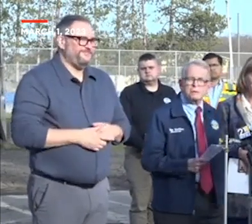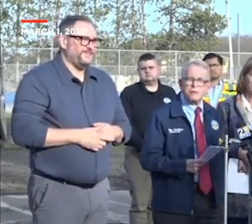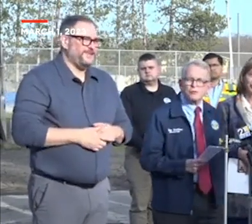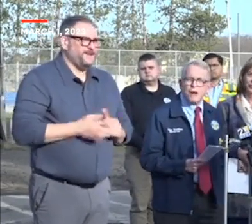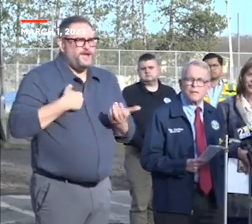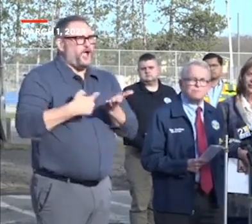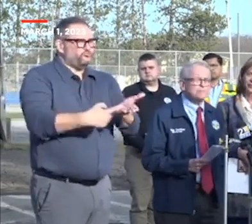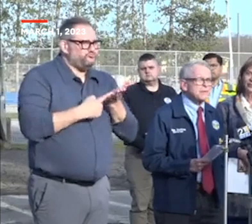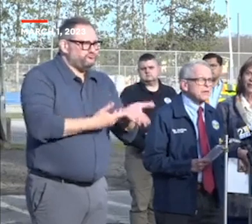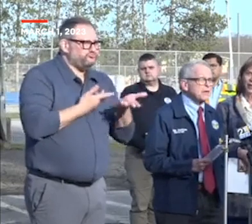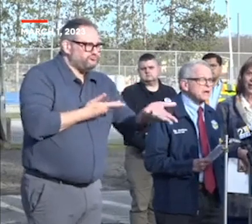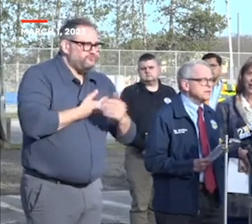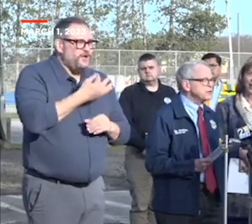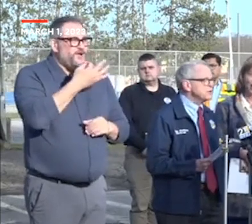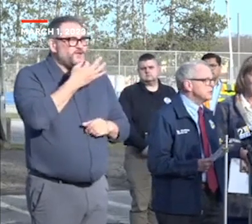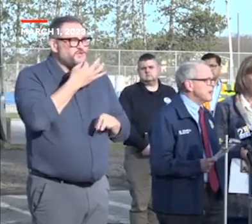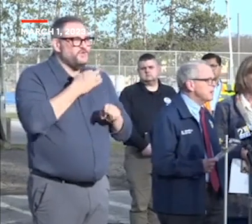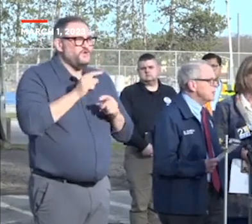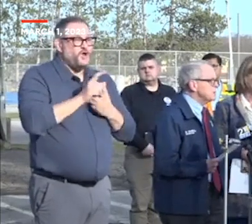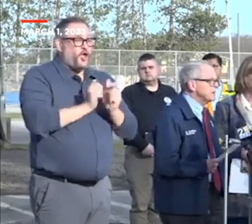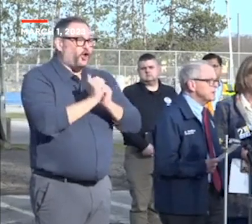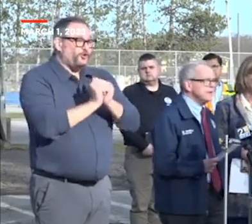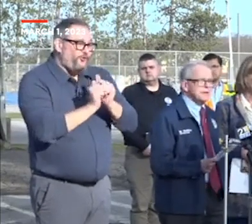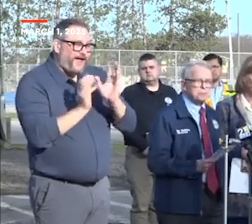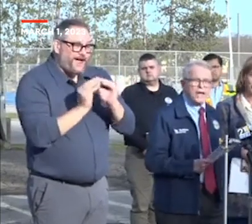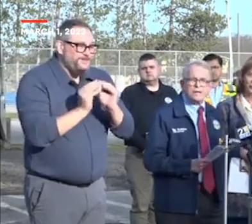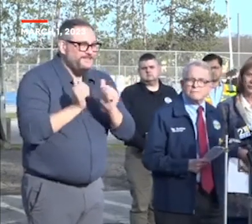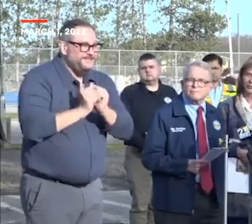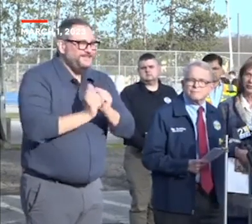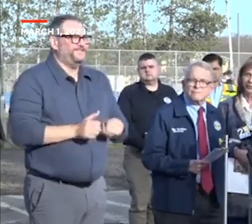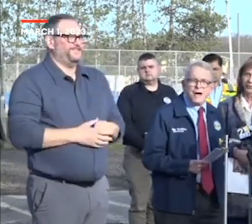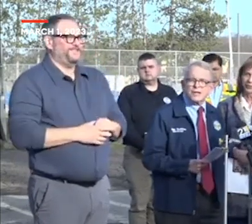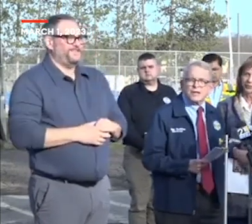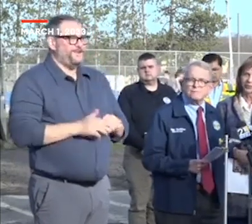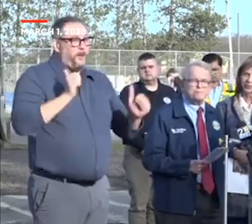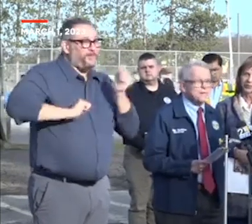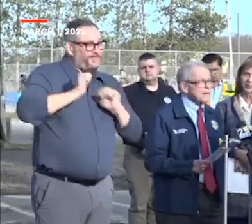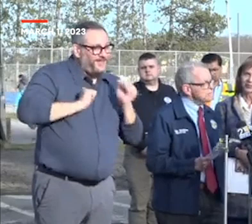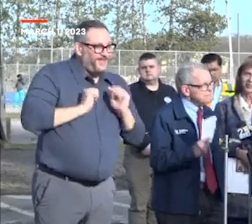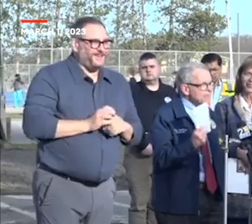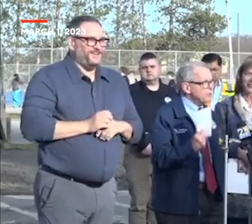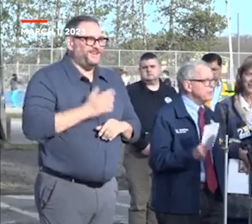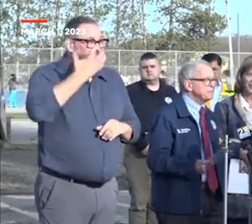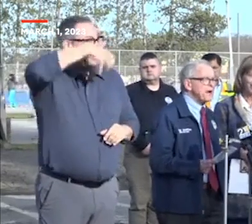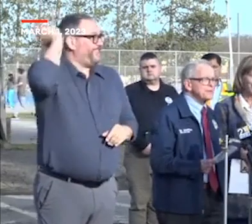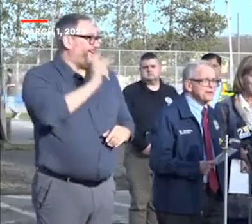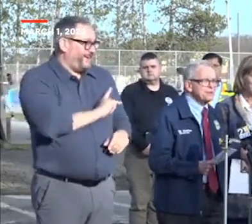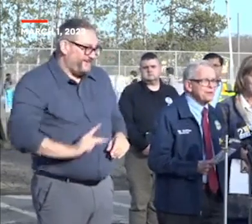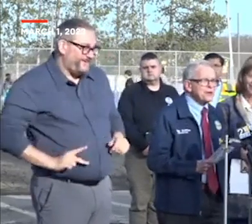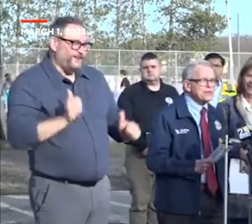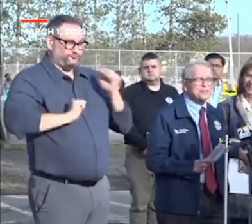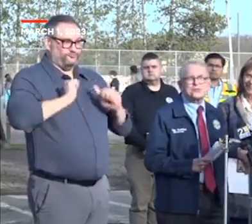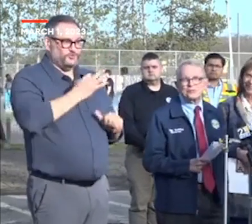about upcoming track meet. We had conversation about upcoming play, Lion King. That's what we expect